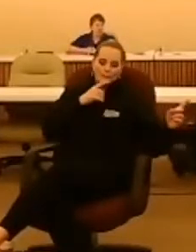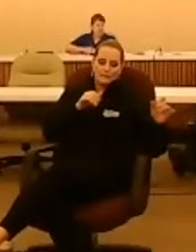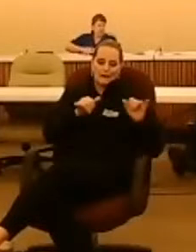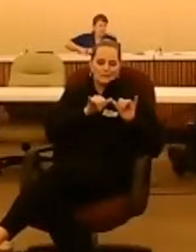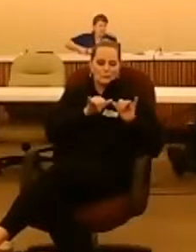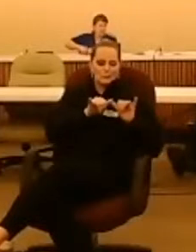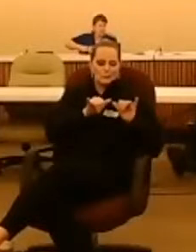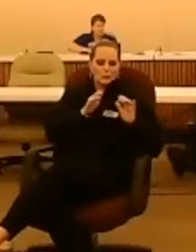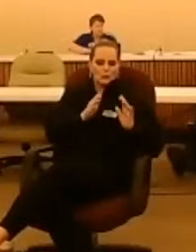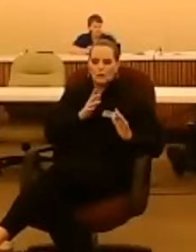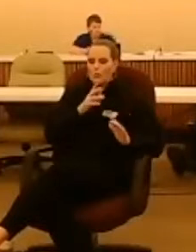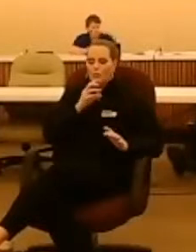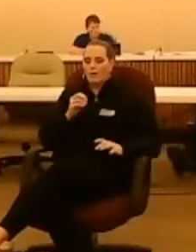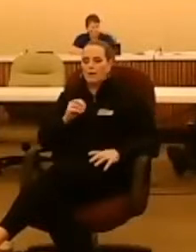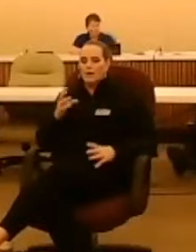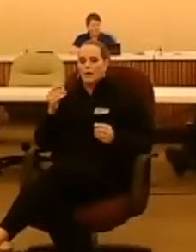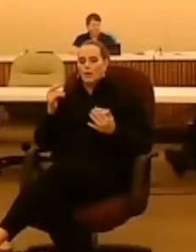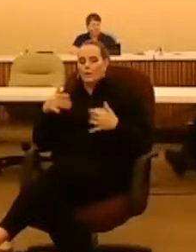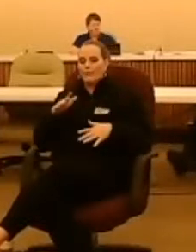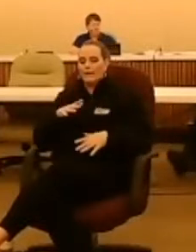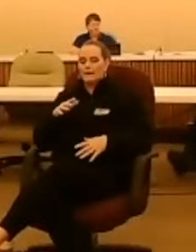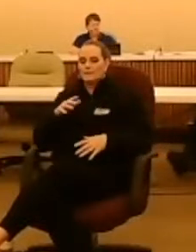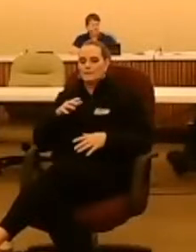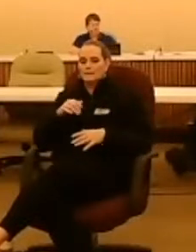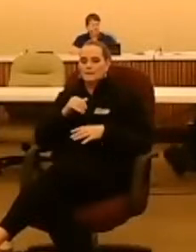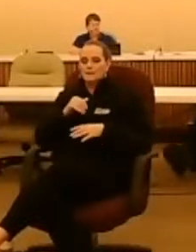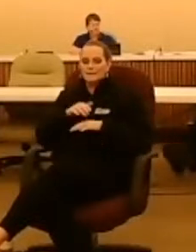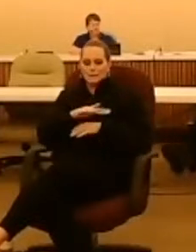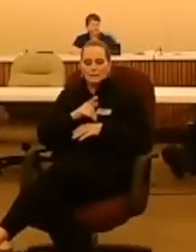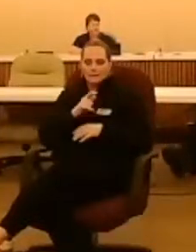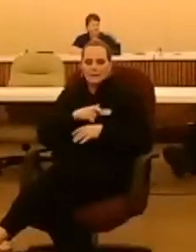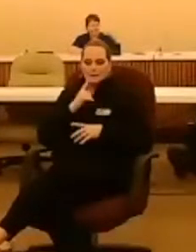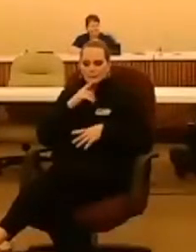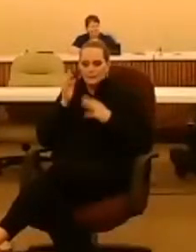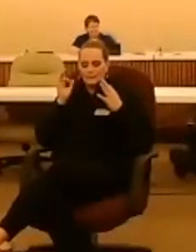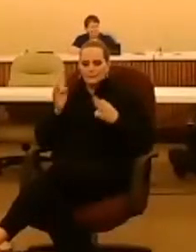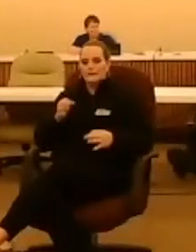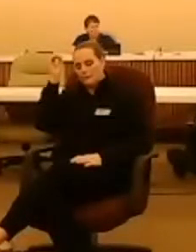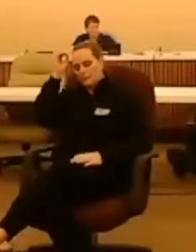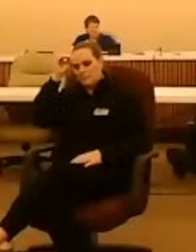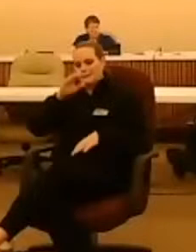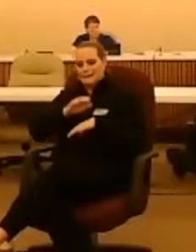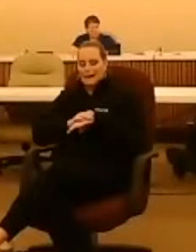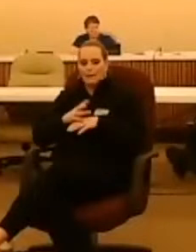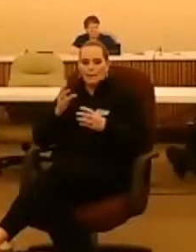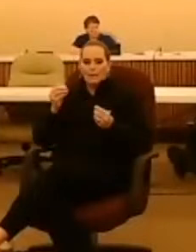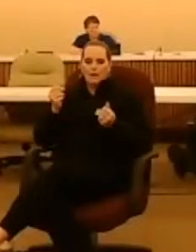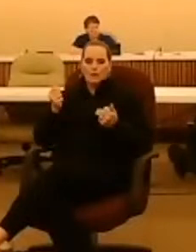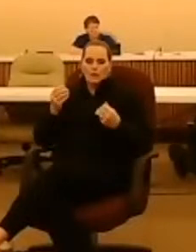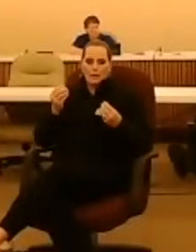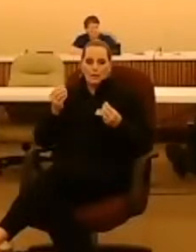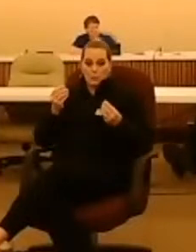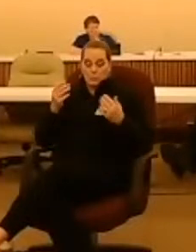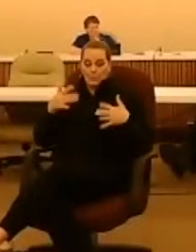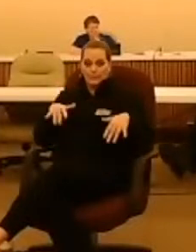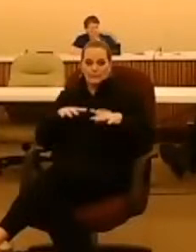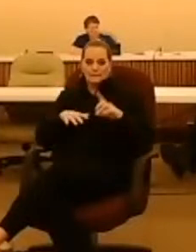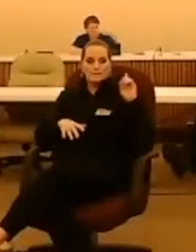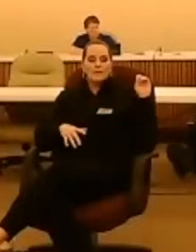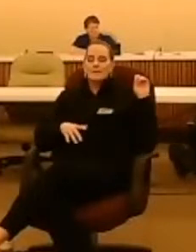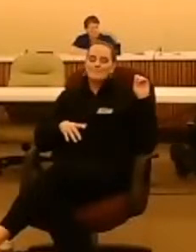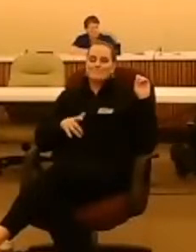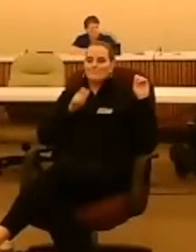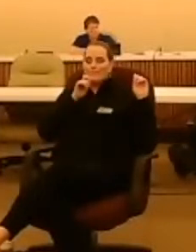wetland consultant that can give us a definitive opinion on the wetlands? We don't, but we can find one. Because it sounds like